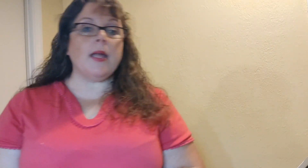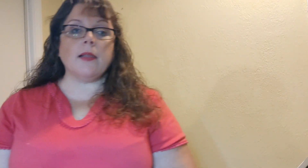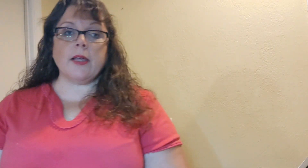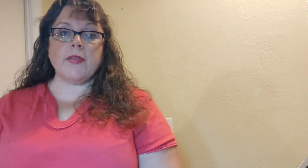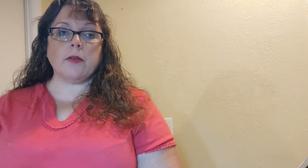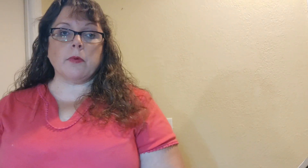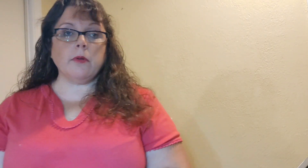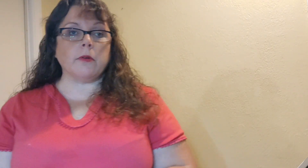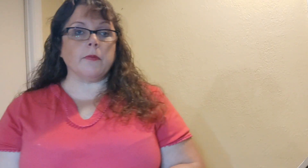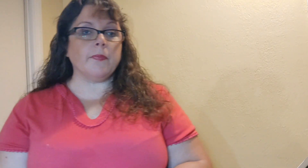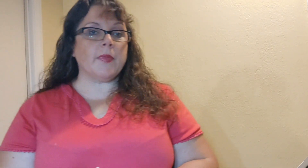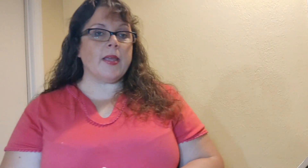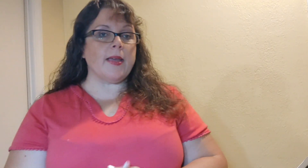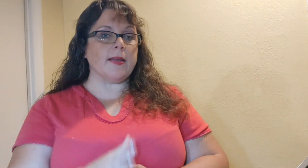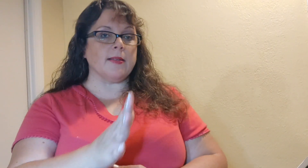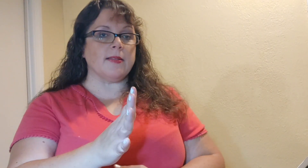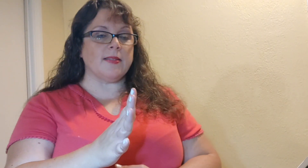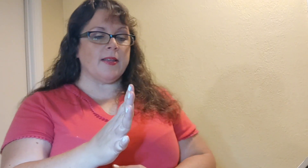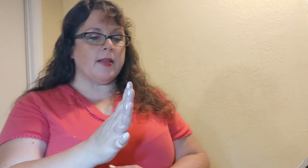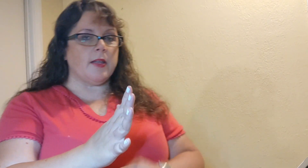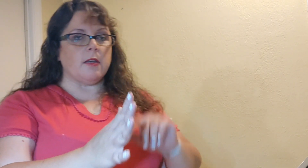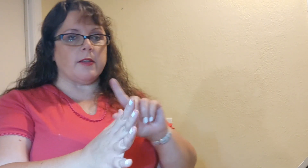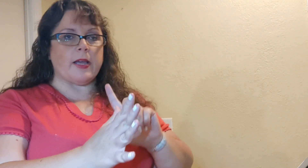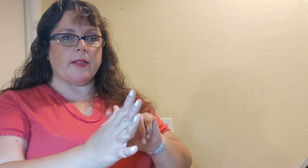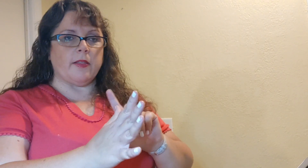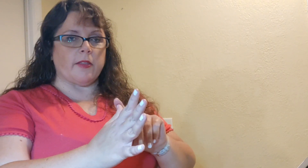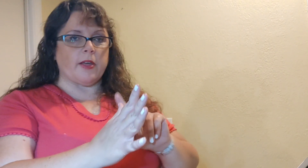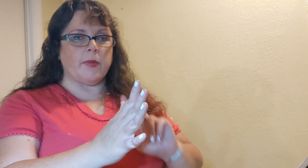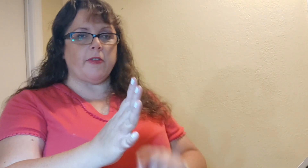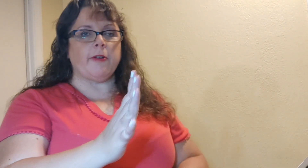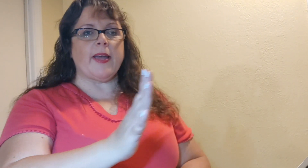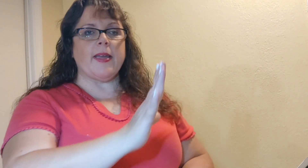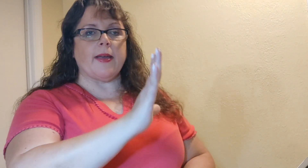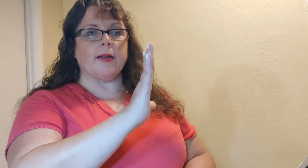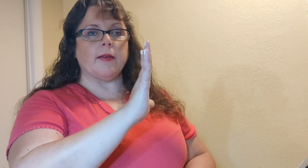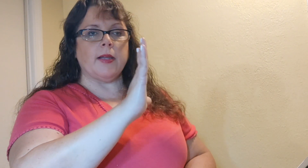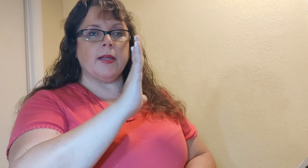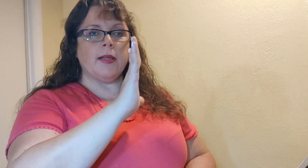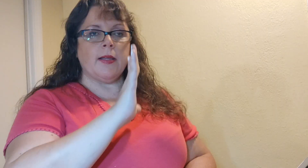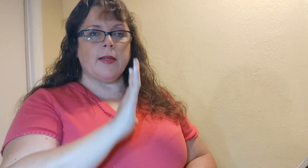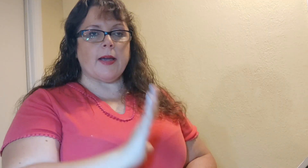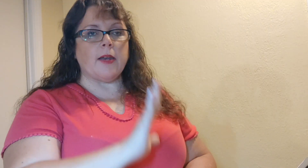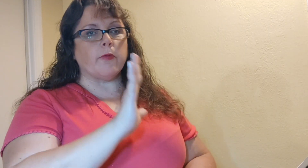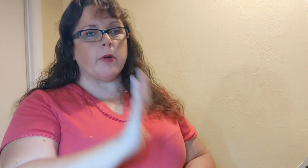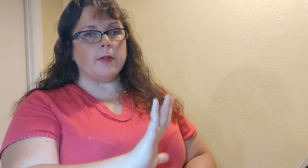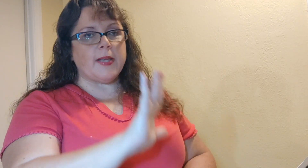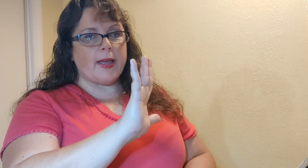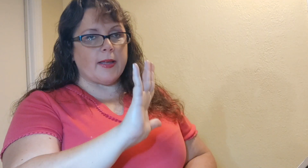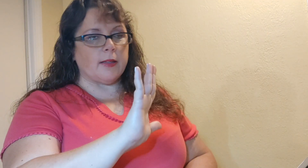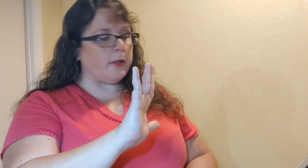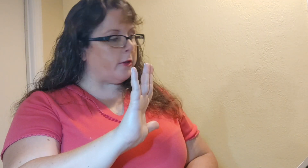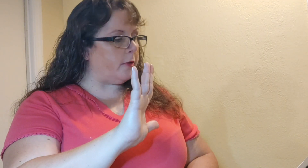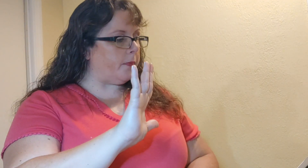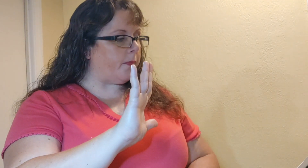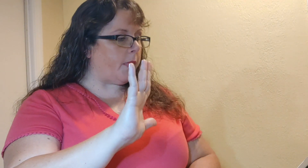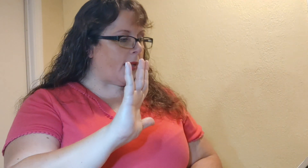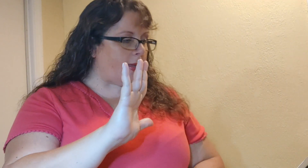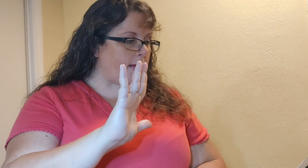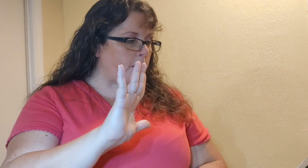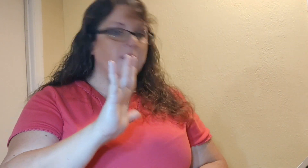In living room is you take the thumb of your right hand, kind of rotate a little, which